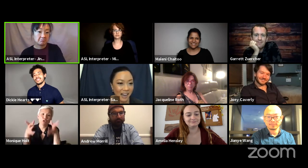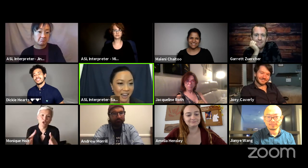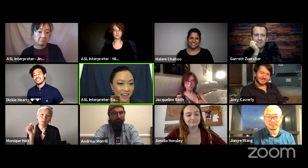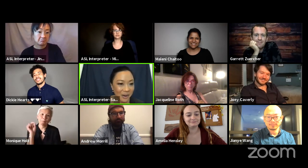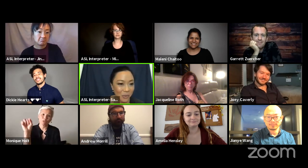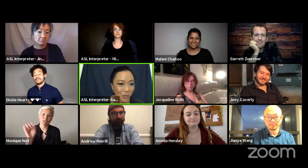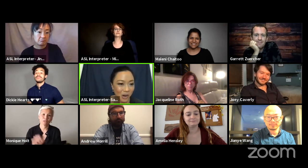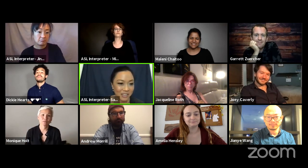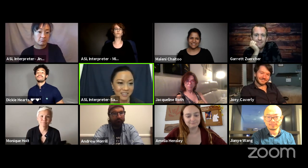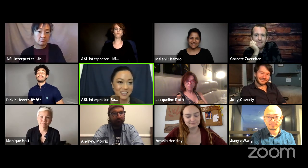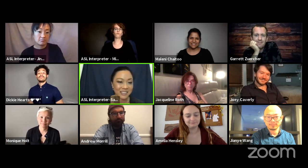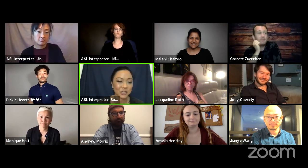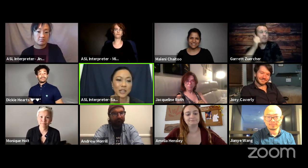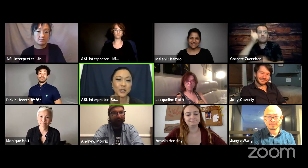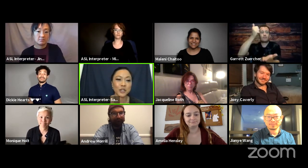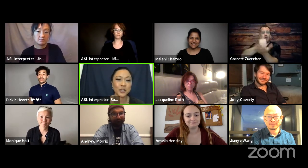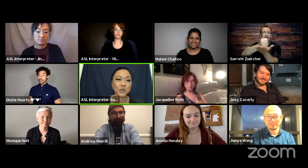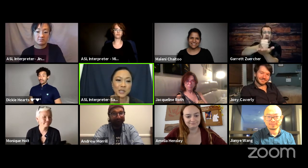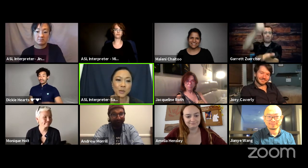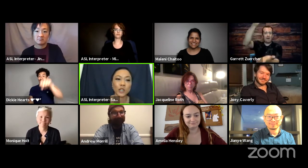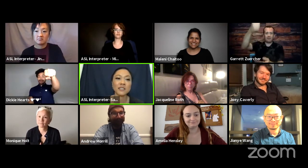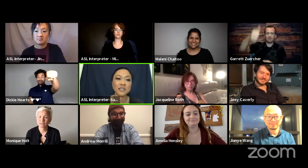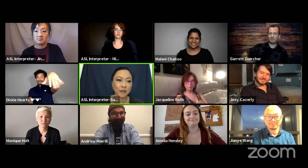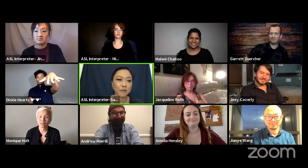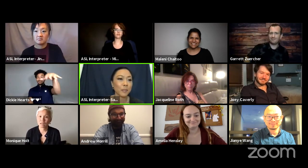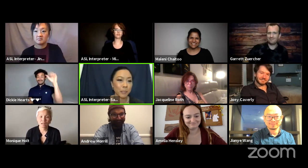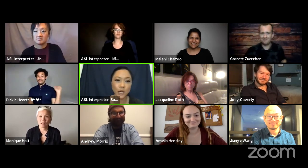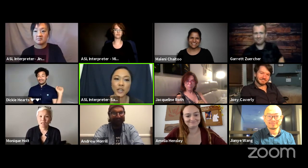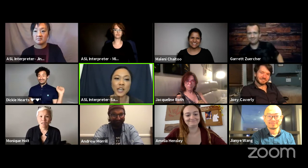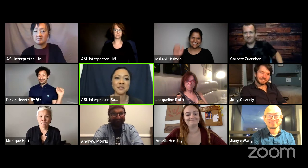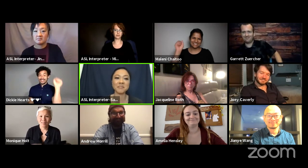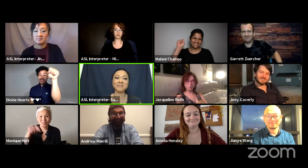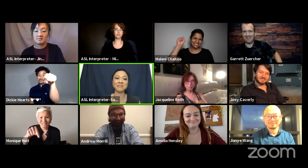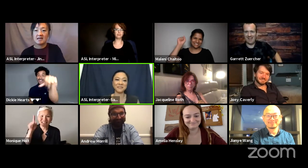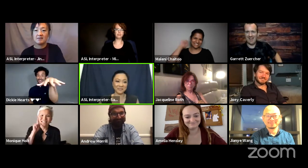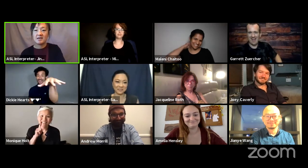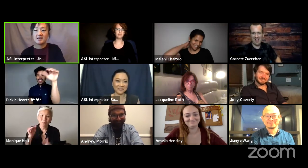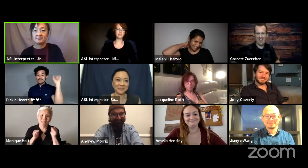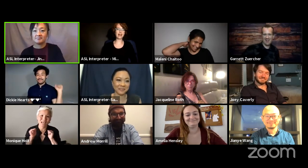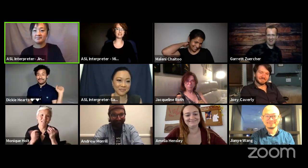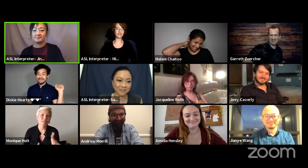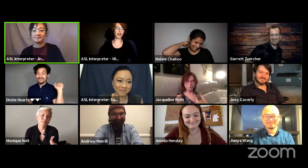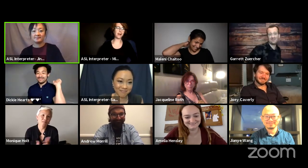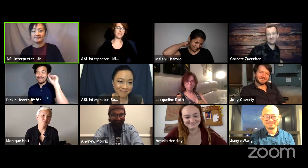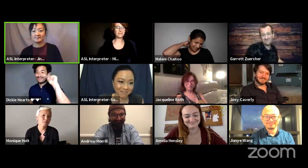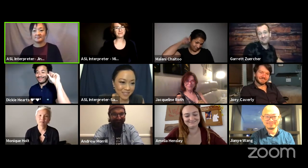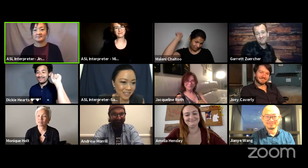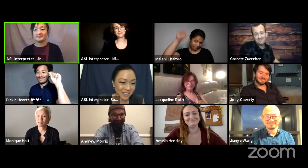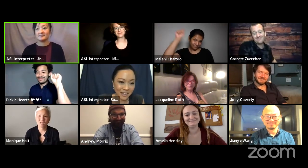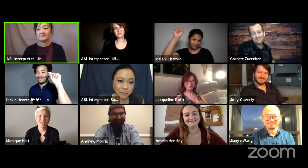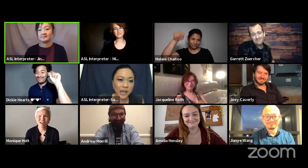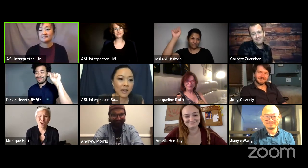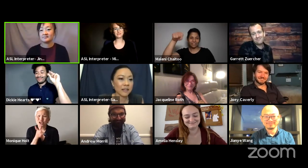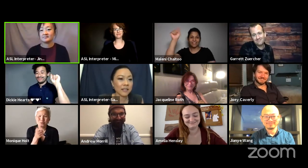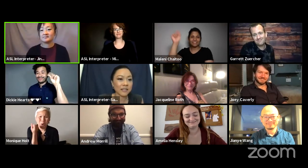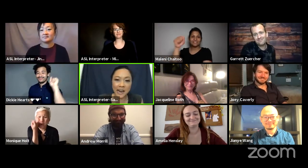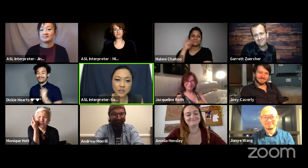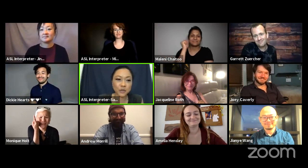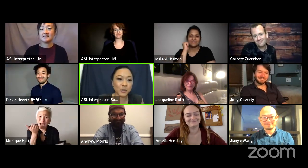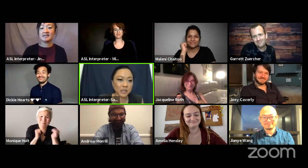I want the director to be someone deaf, period. Amen. Mic drop. Yeah, and the actors to be deaf